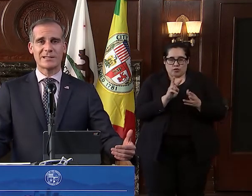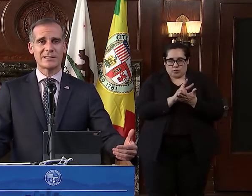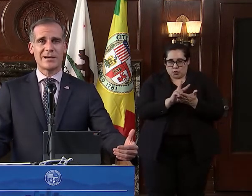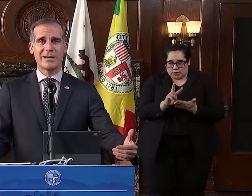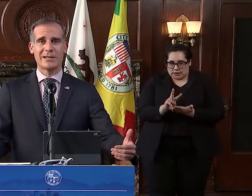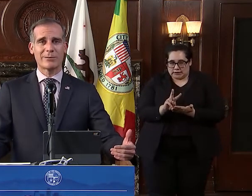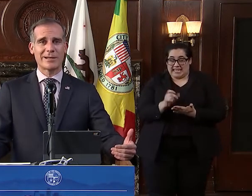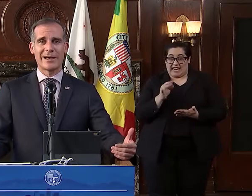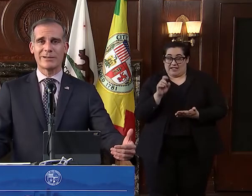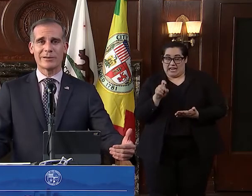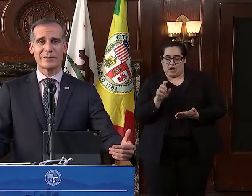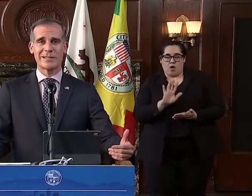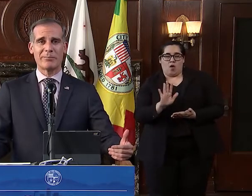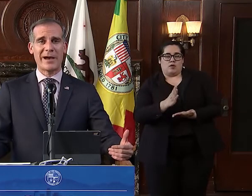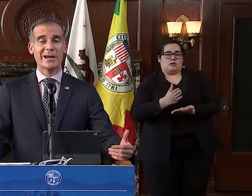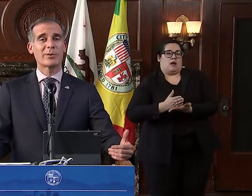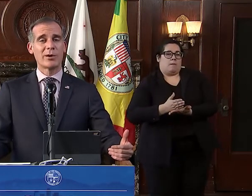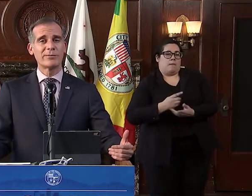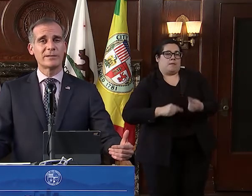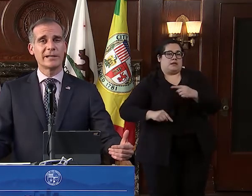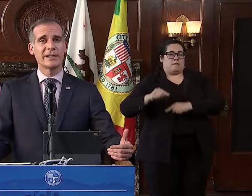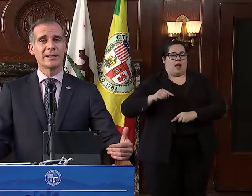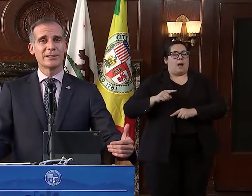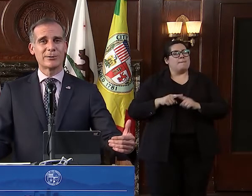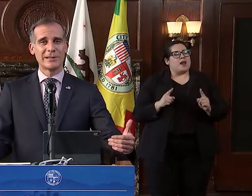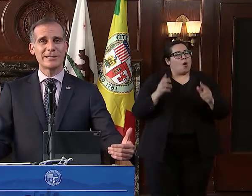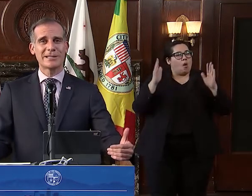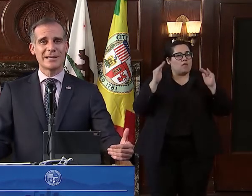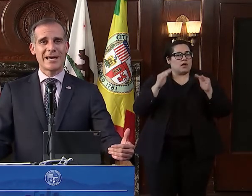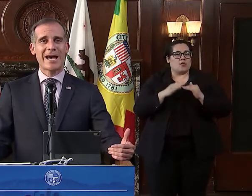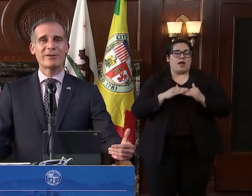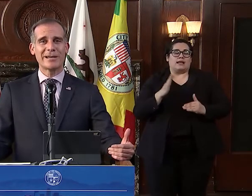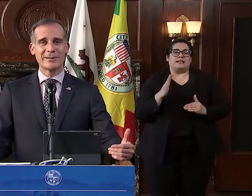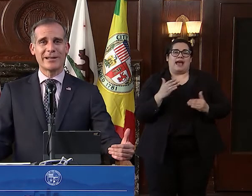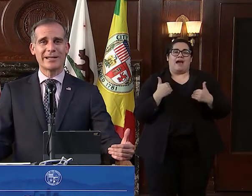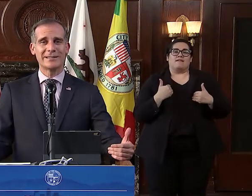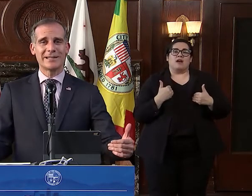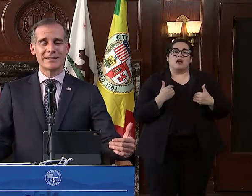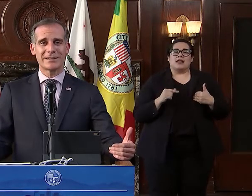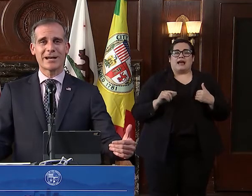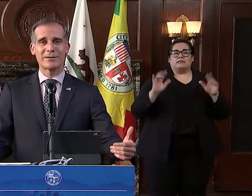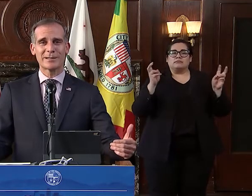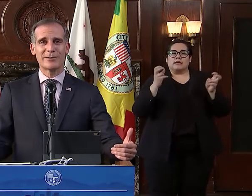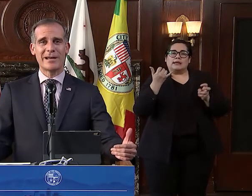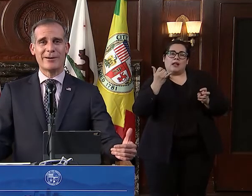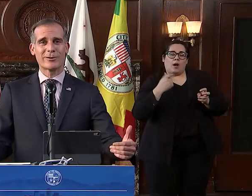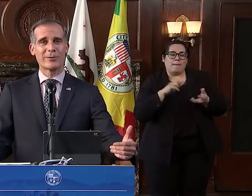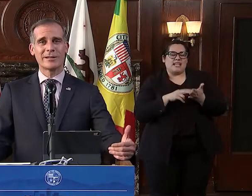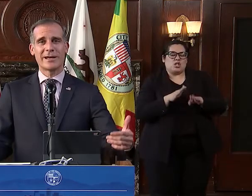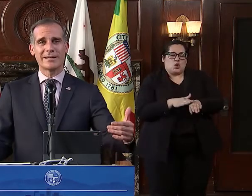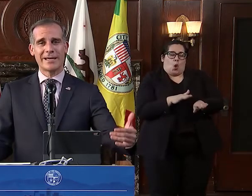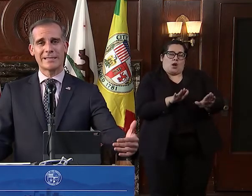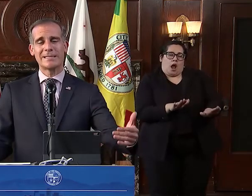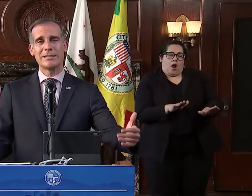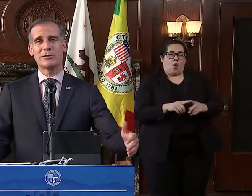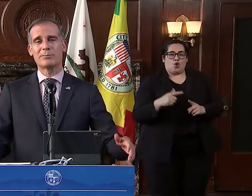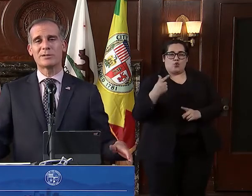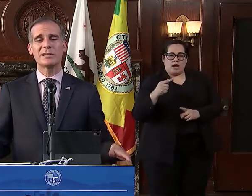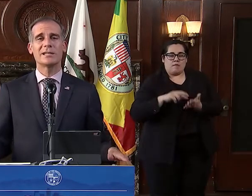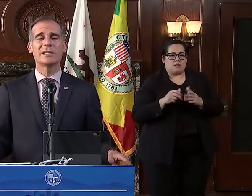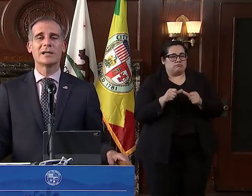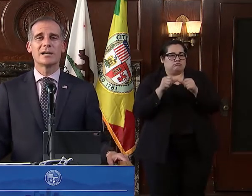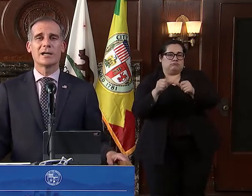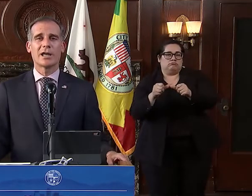if necessary, hit a red light or even step back, but hopefully to at least have a yellow light and to kind of slow down, or green light, and continue